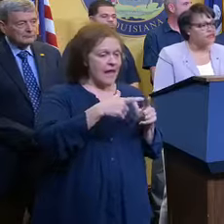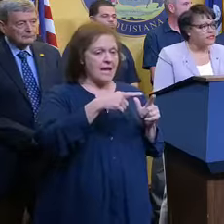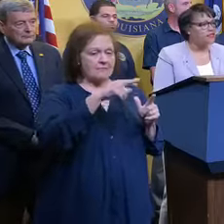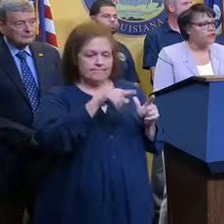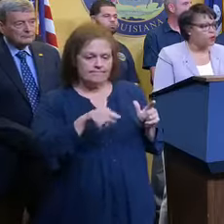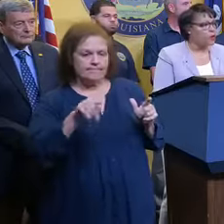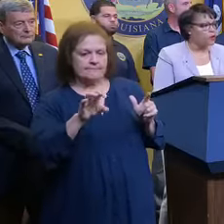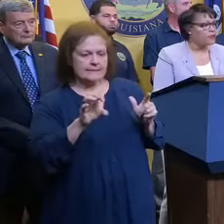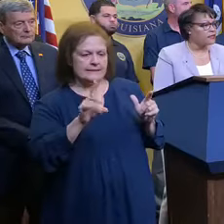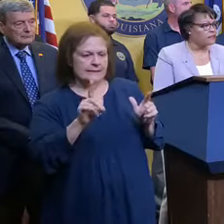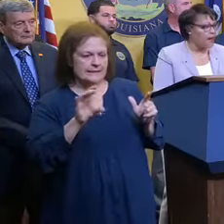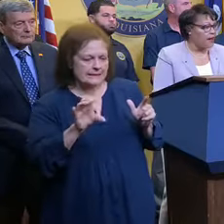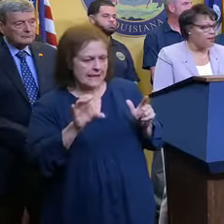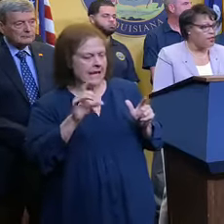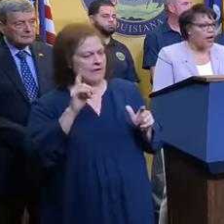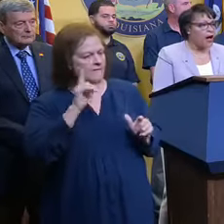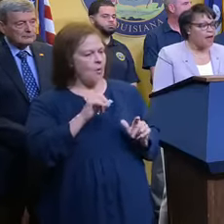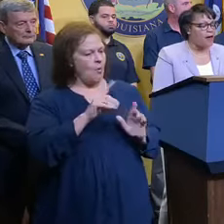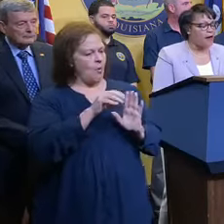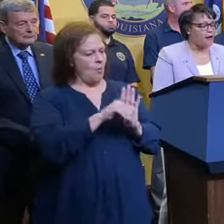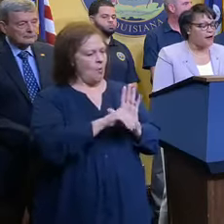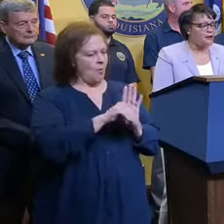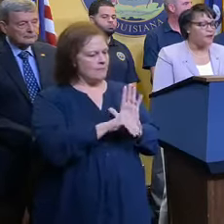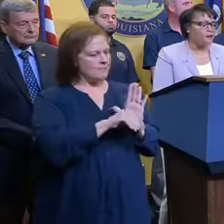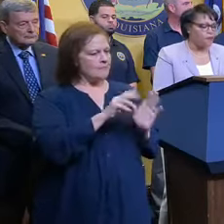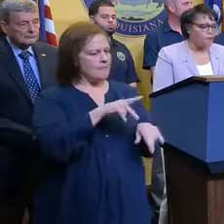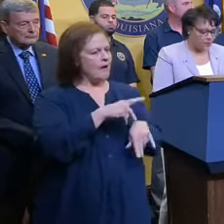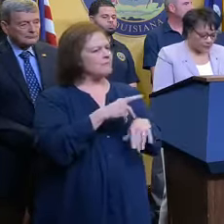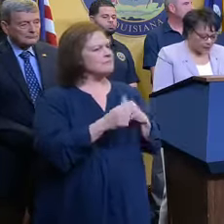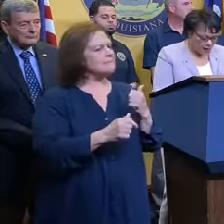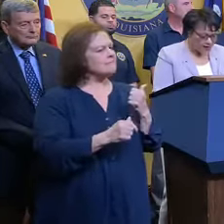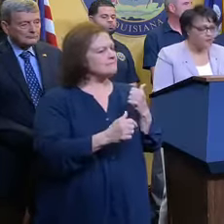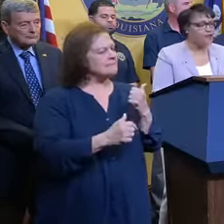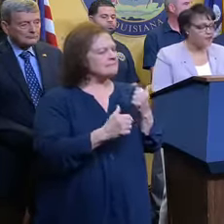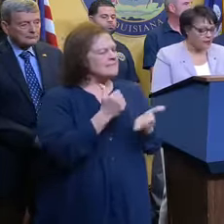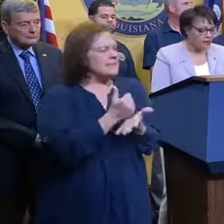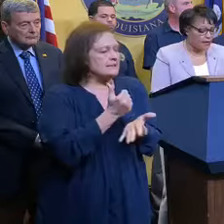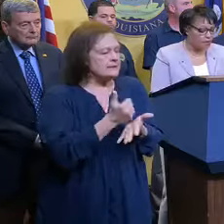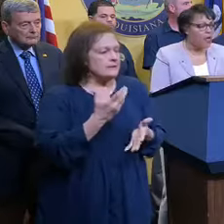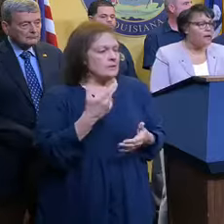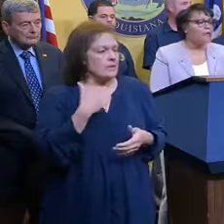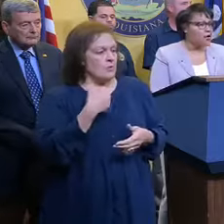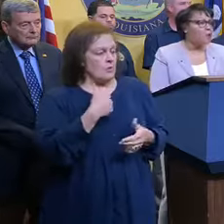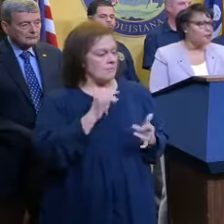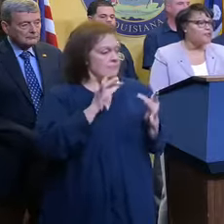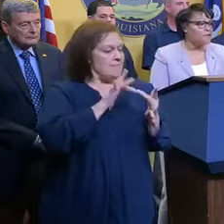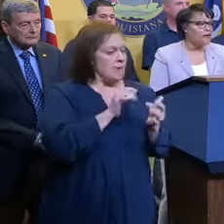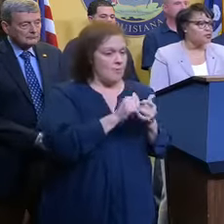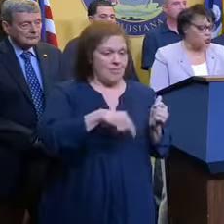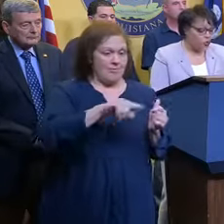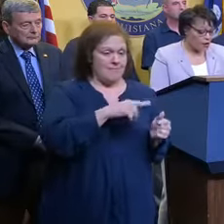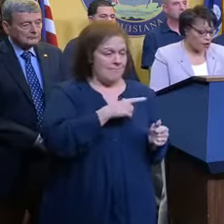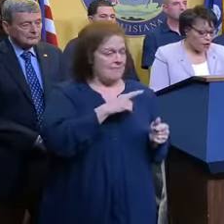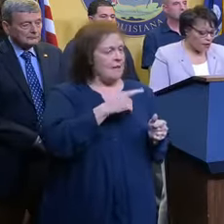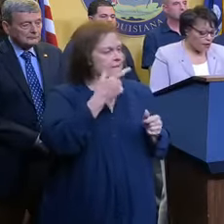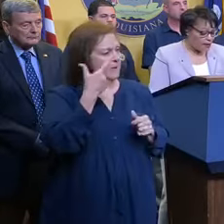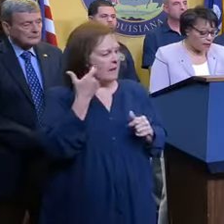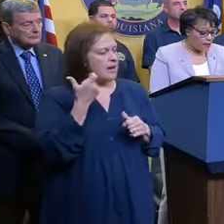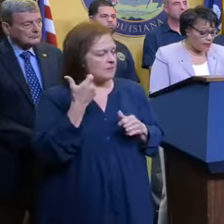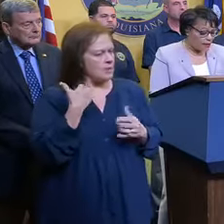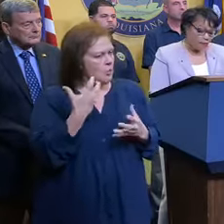technical assistance for Orleans Parish. I directly contacted our delegation because I wanted to make sure